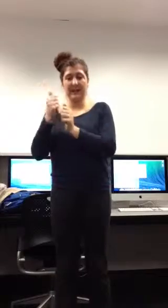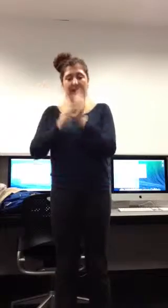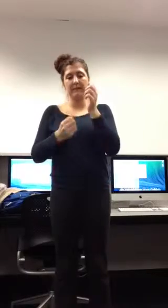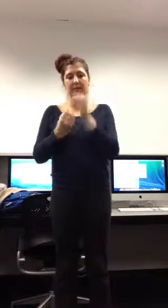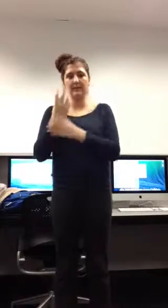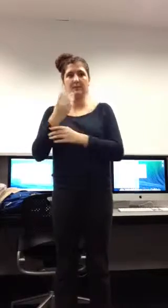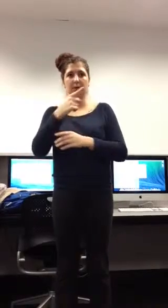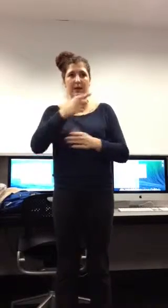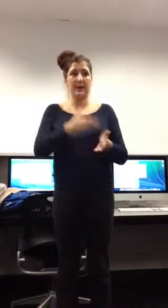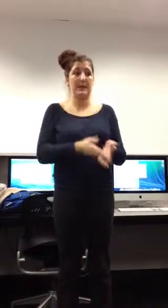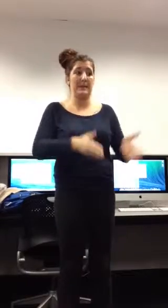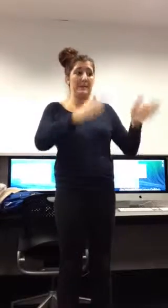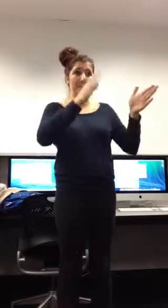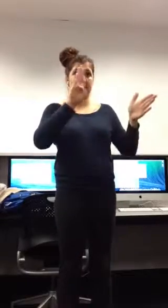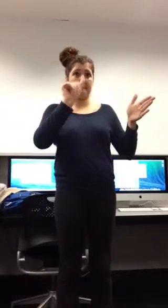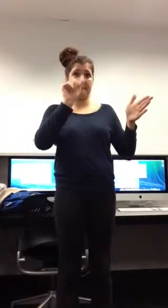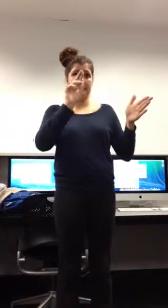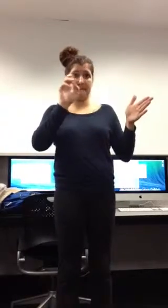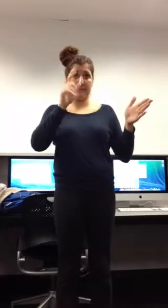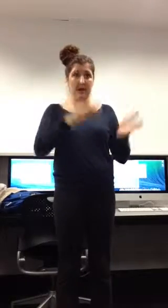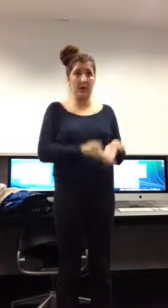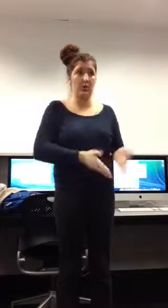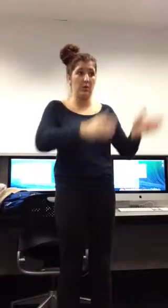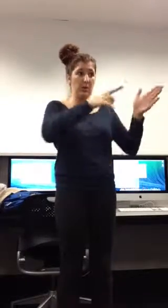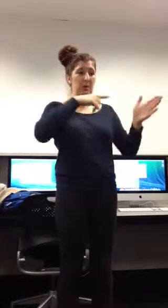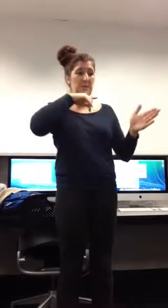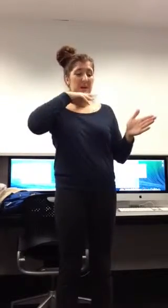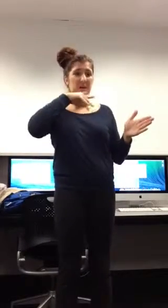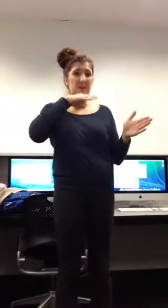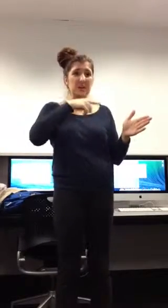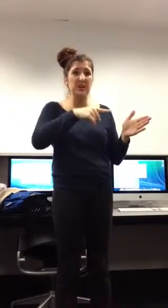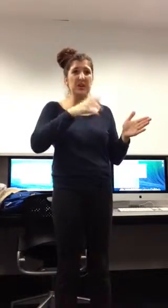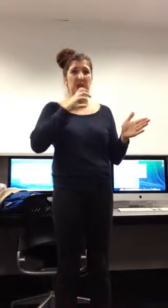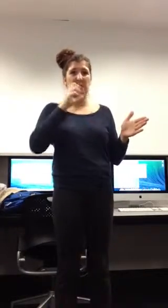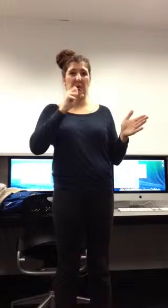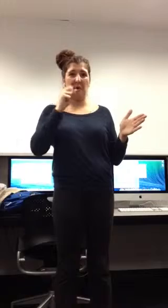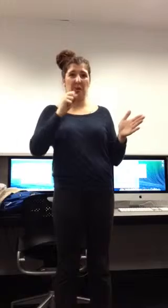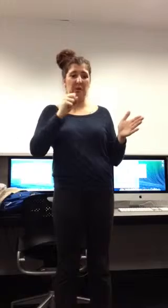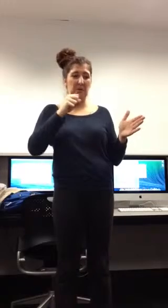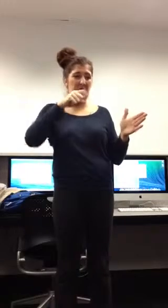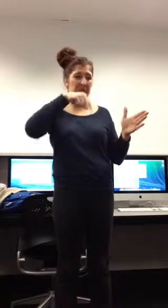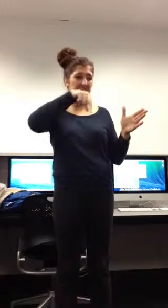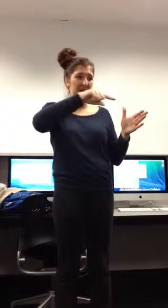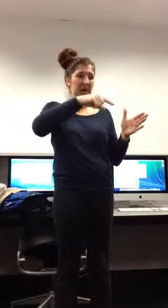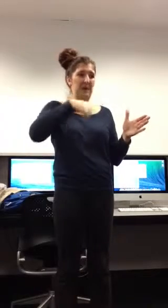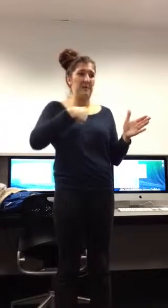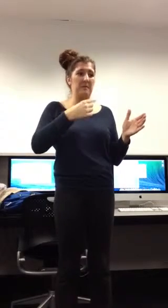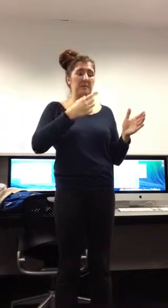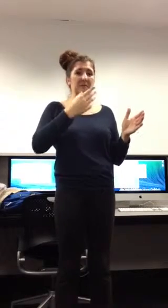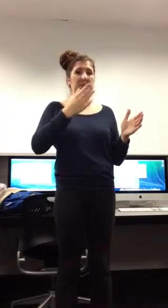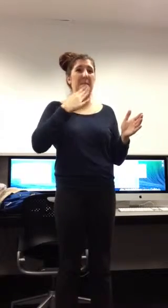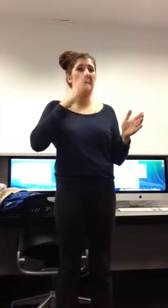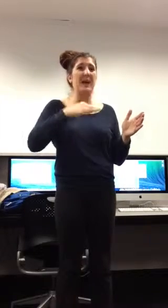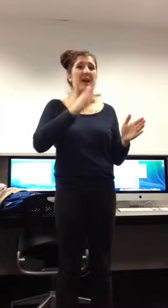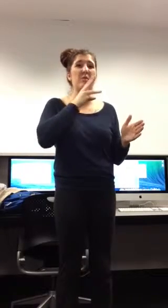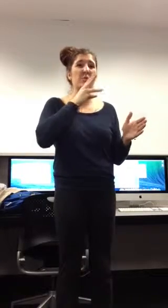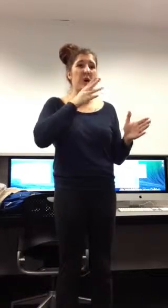dirt and rust and old nails and stale water, and cartload